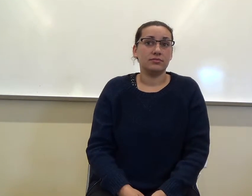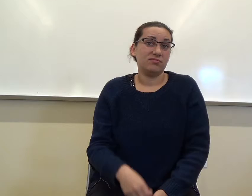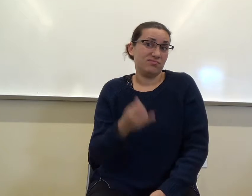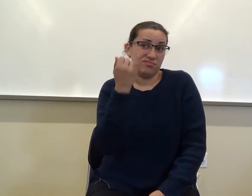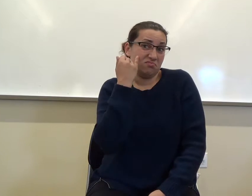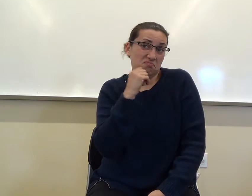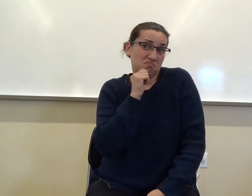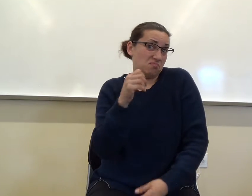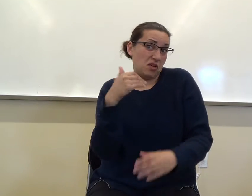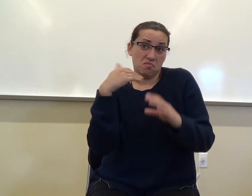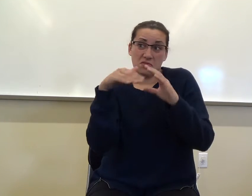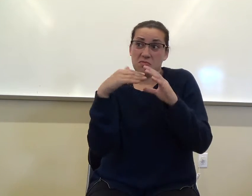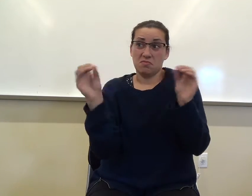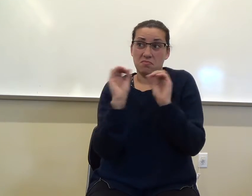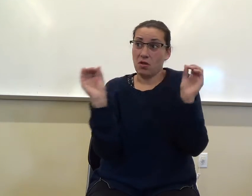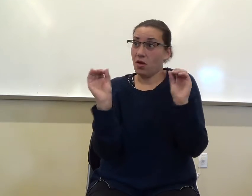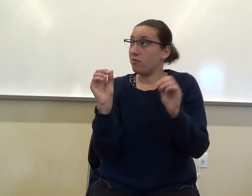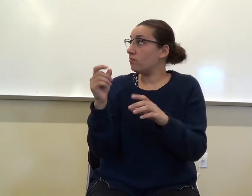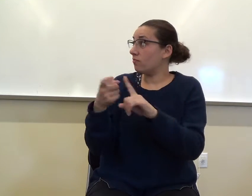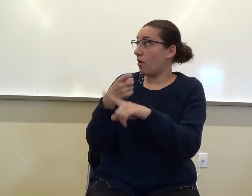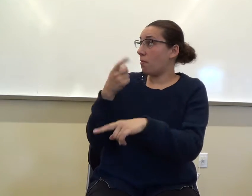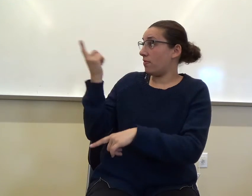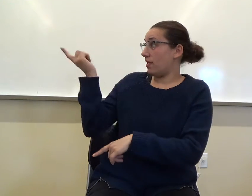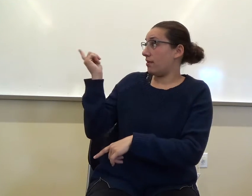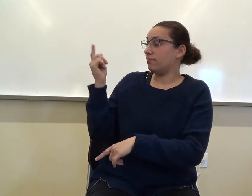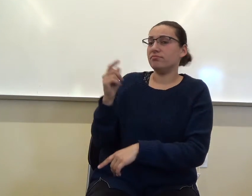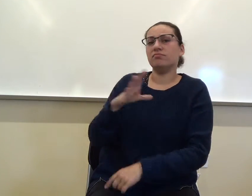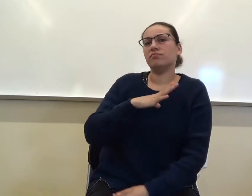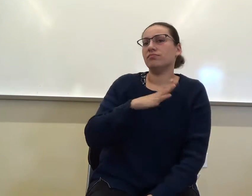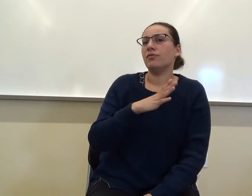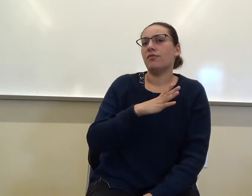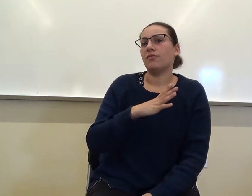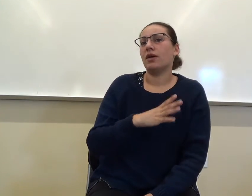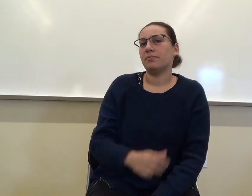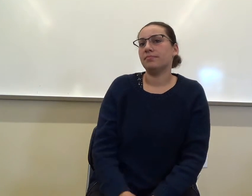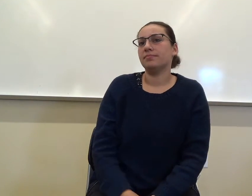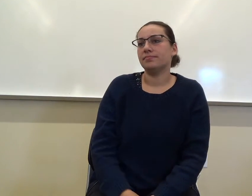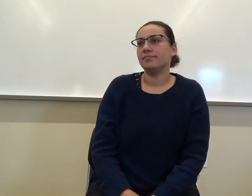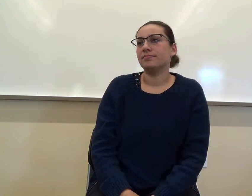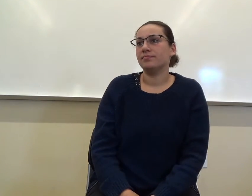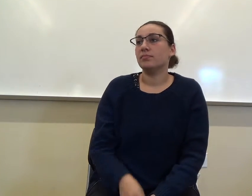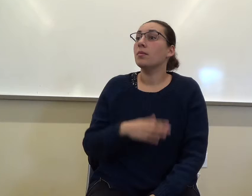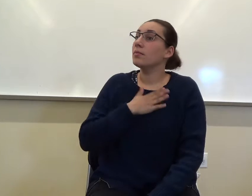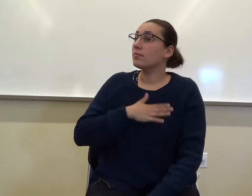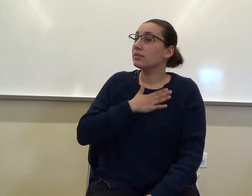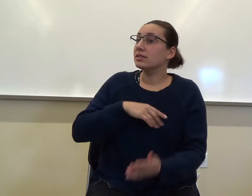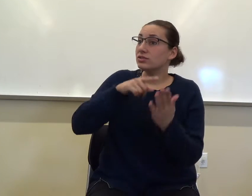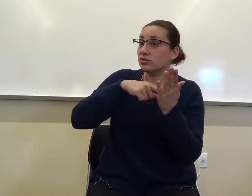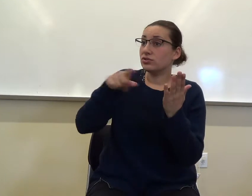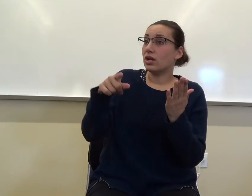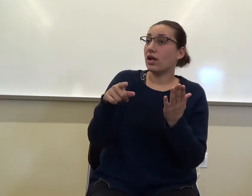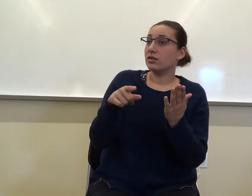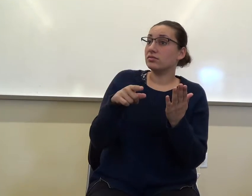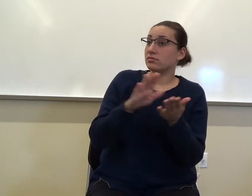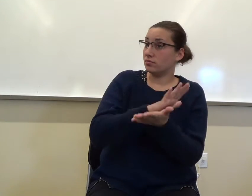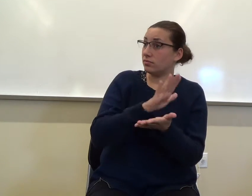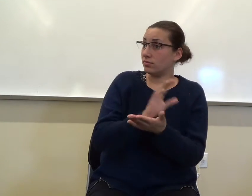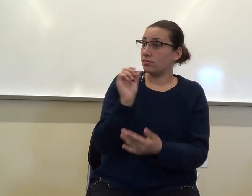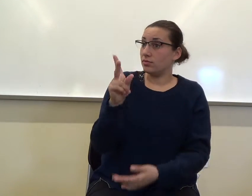fine. Yeah. But again, do come up and check this. Don't just assume. You know, a couple